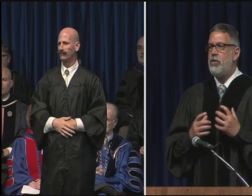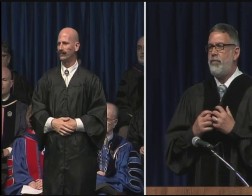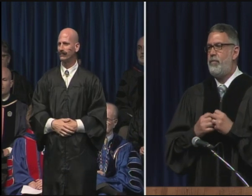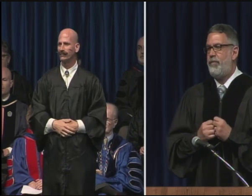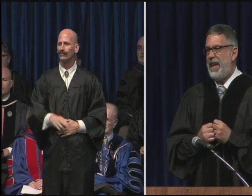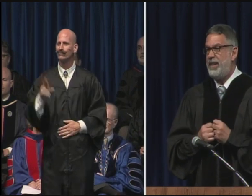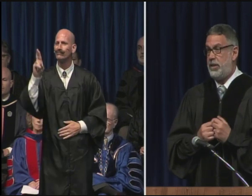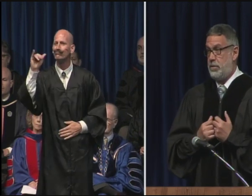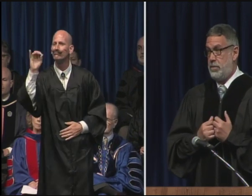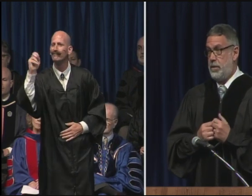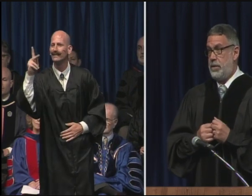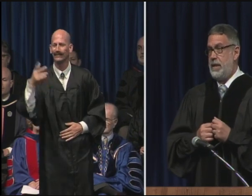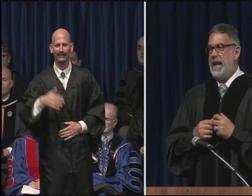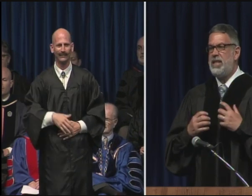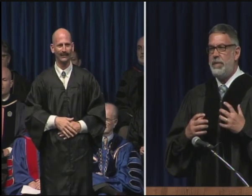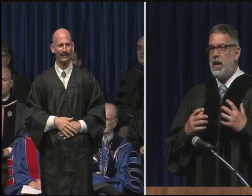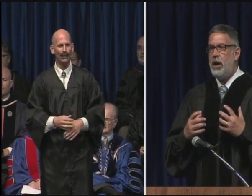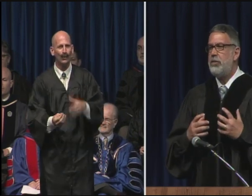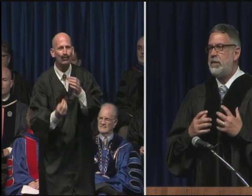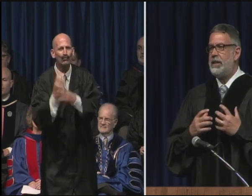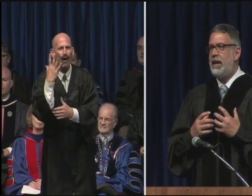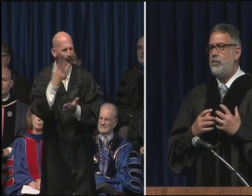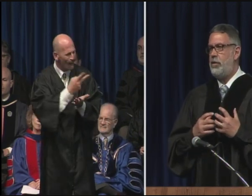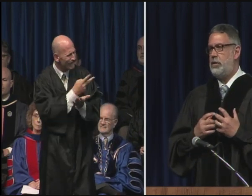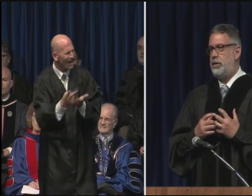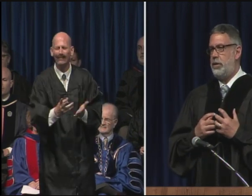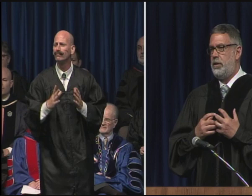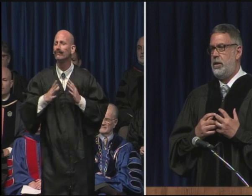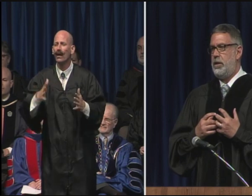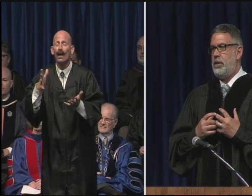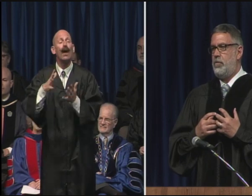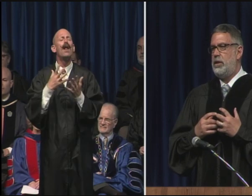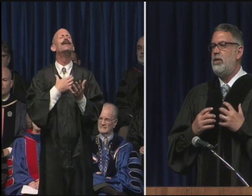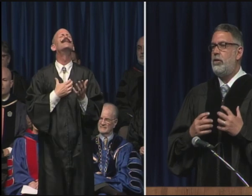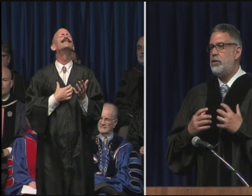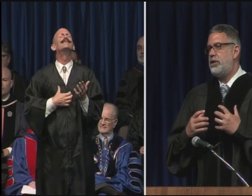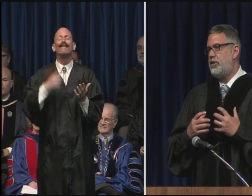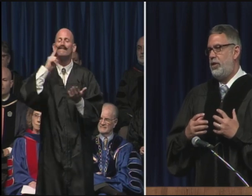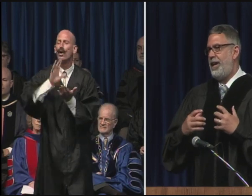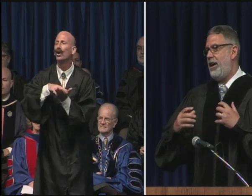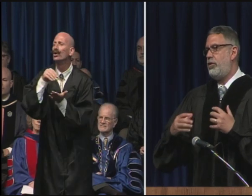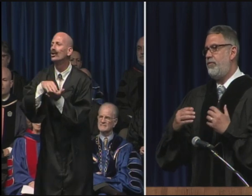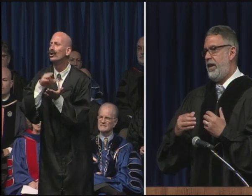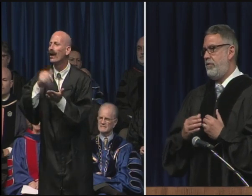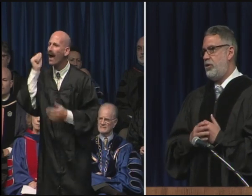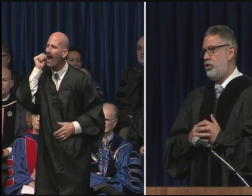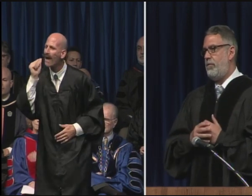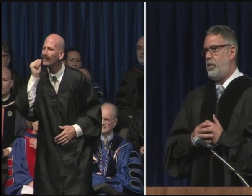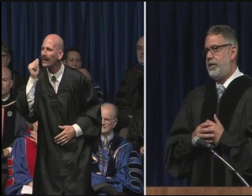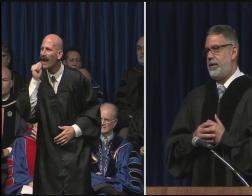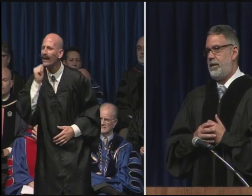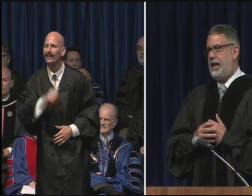from failure, and to be a hungry, lifelong learner will largely determine how you fare in the job market and in